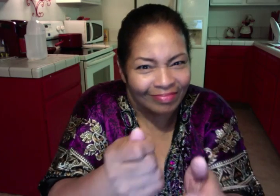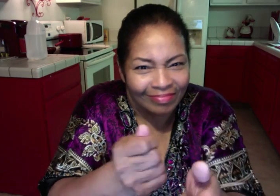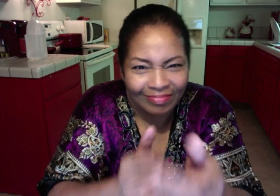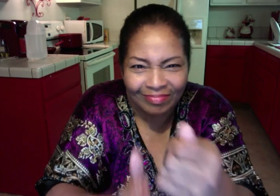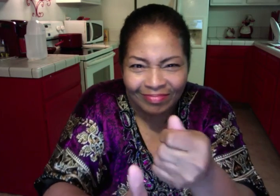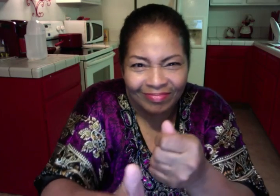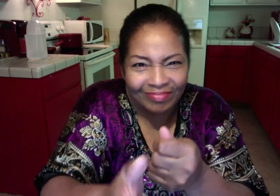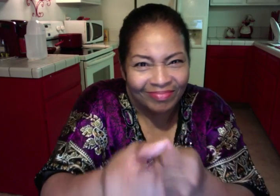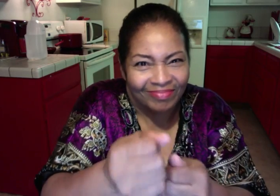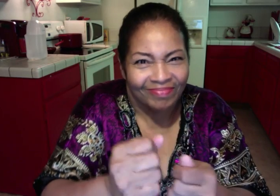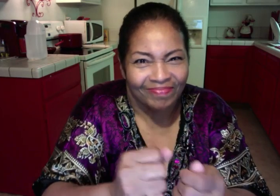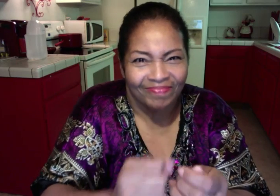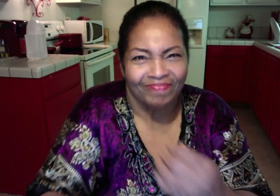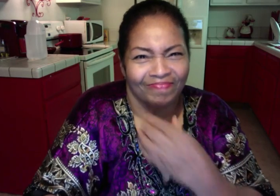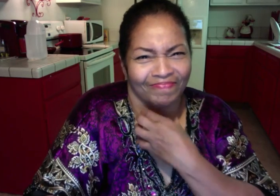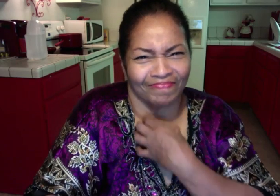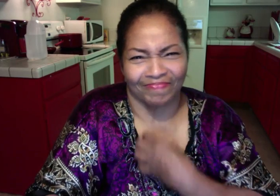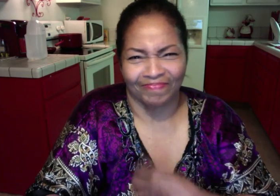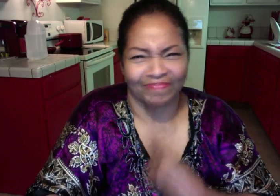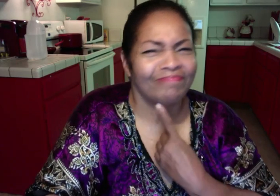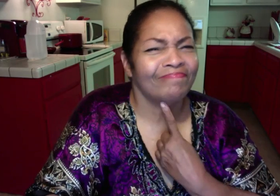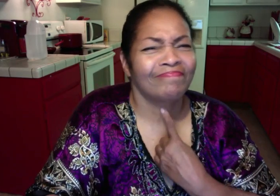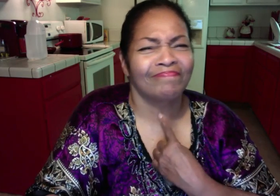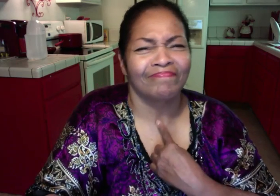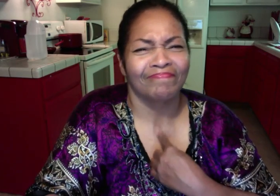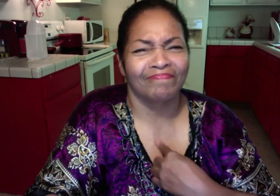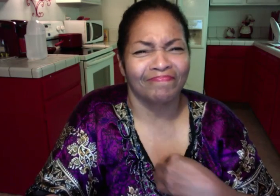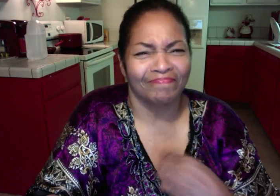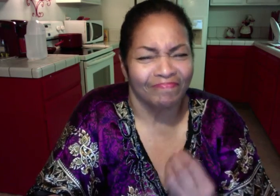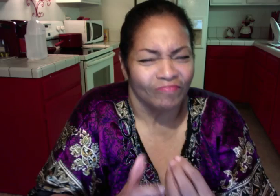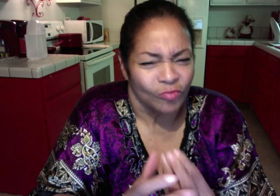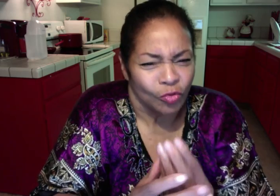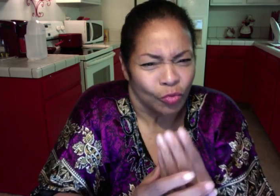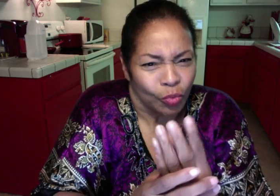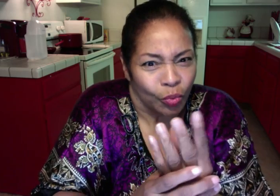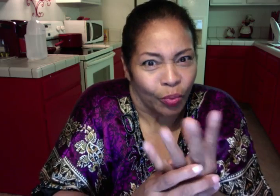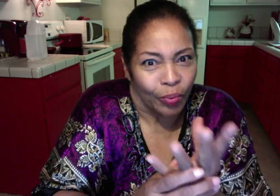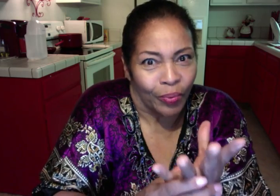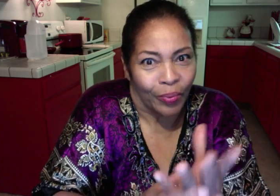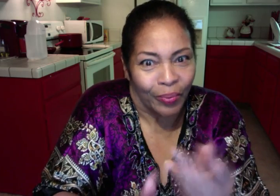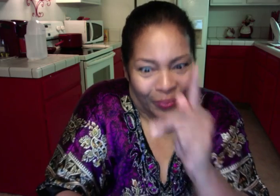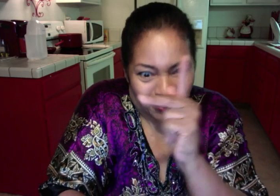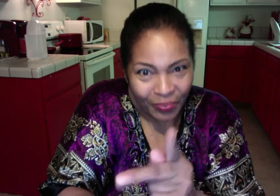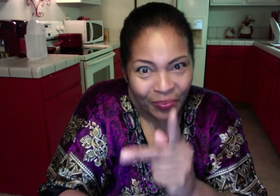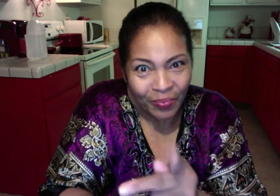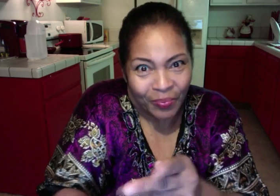and closer and develop a hunger and a thirst for righteousness and a hunger and thirst for